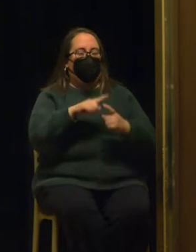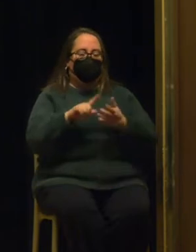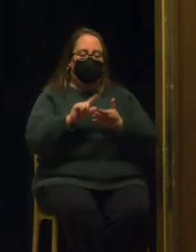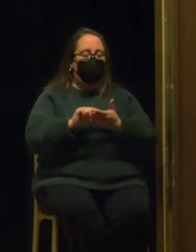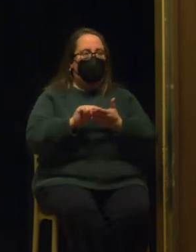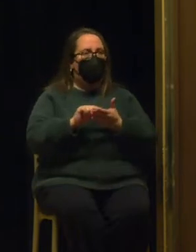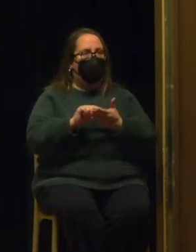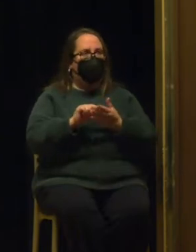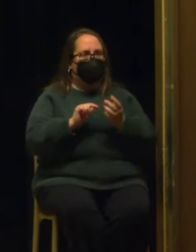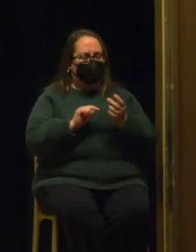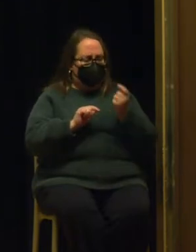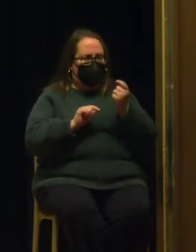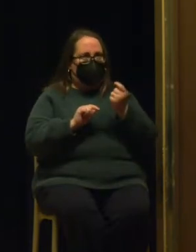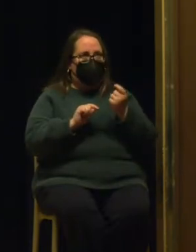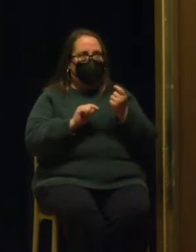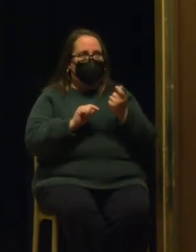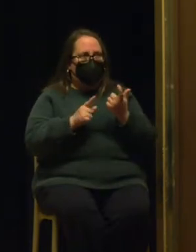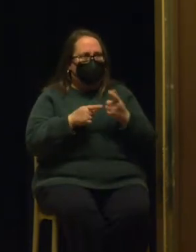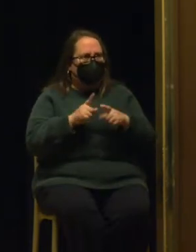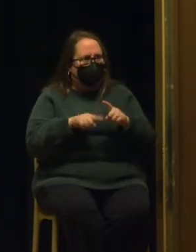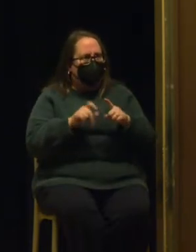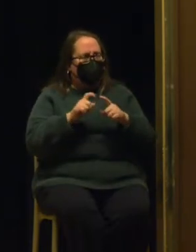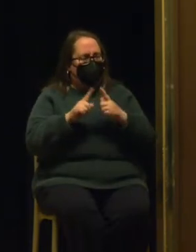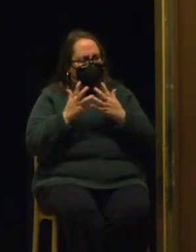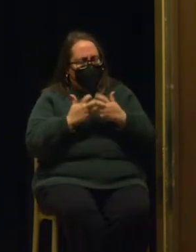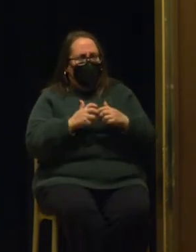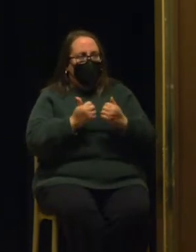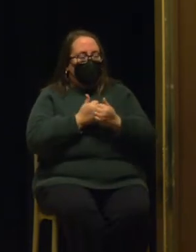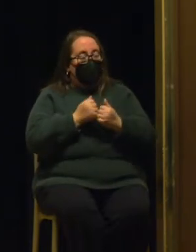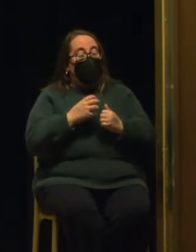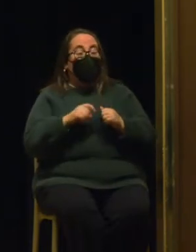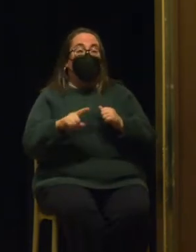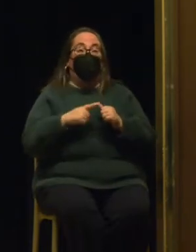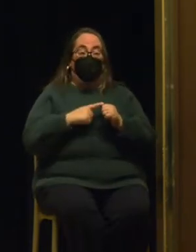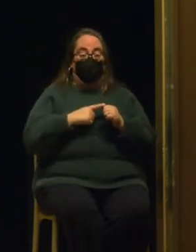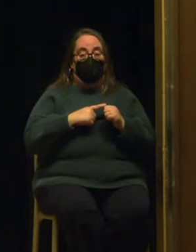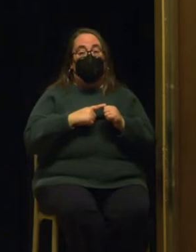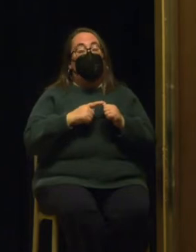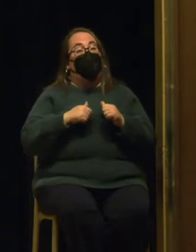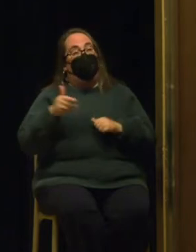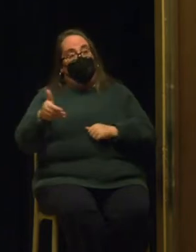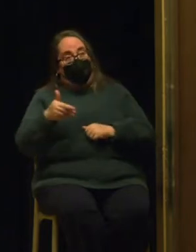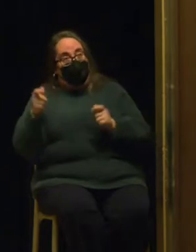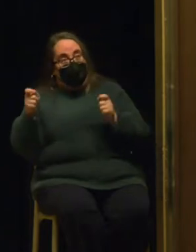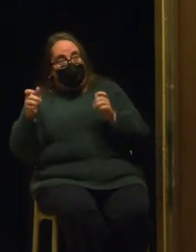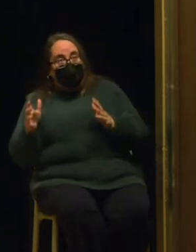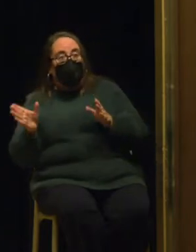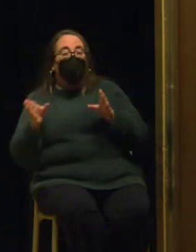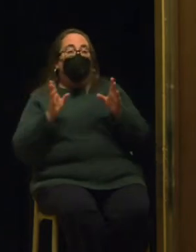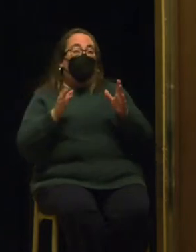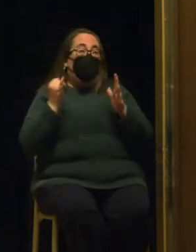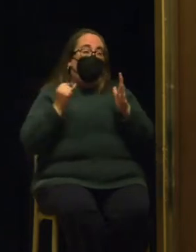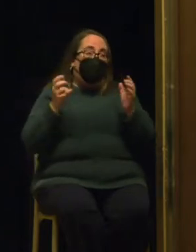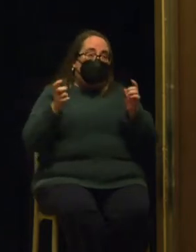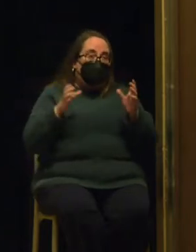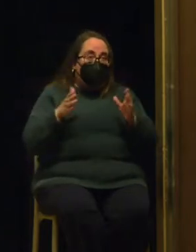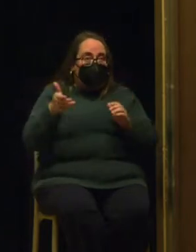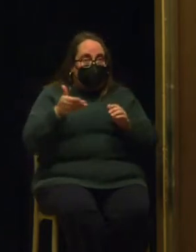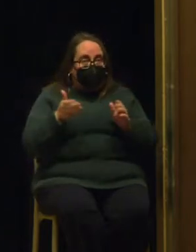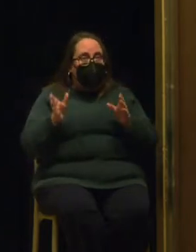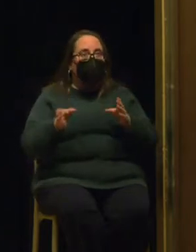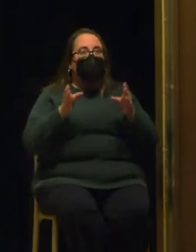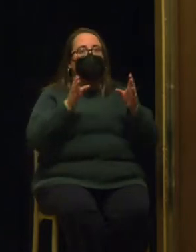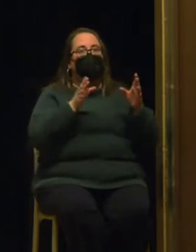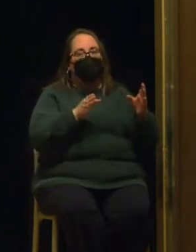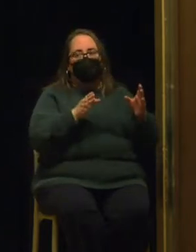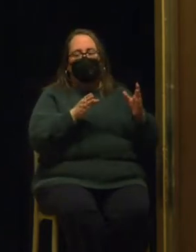than was logical, you know. And so first I went and hired an editor and an art director, and they started